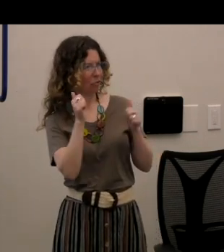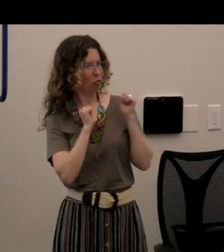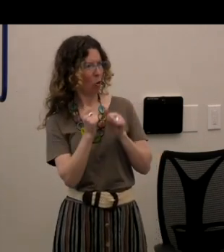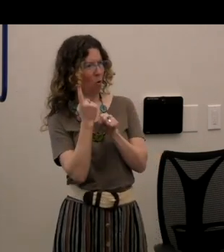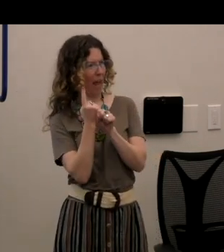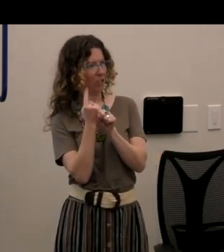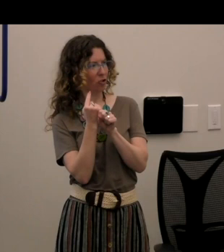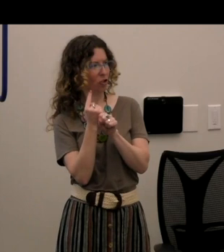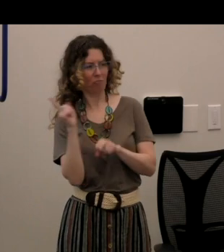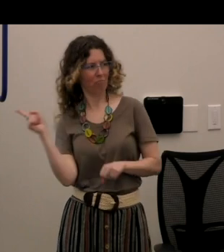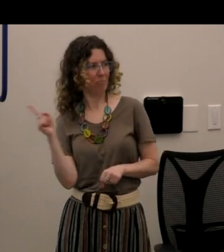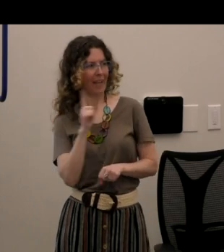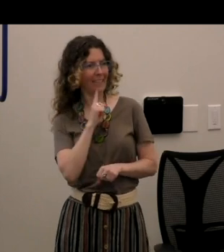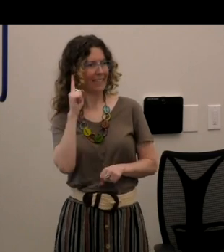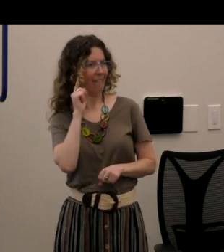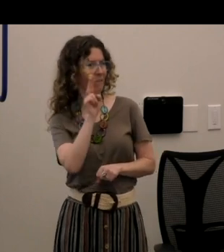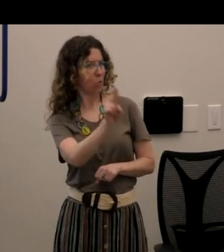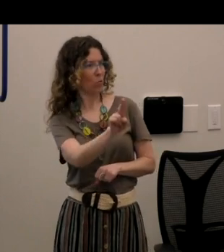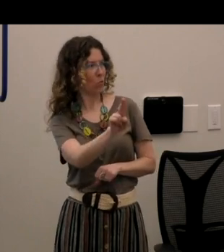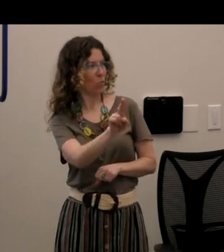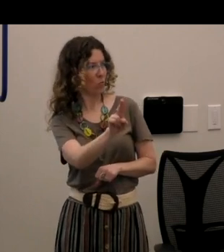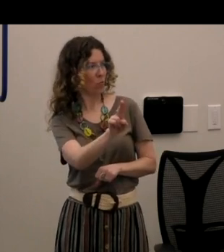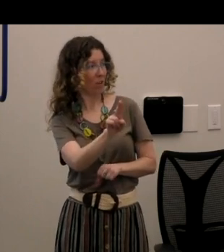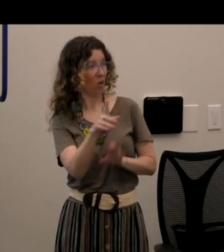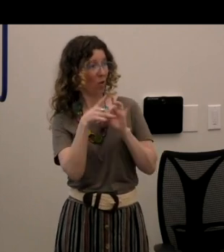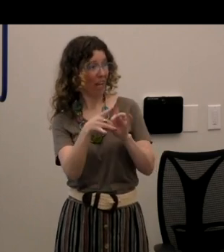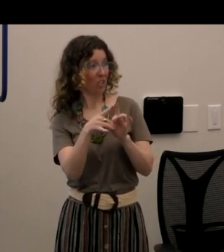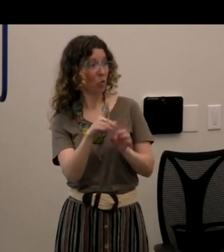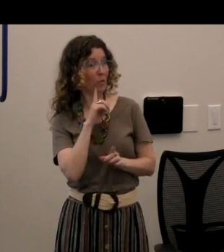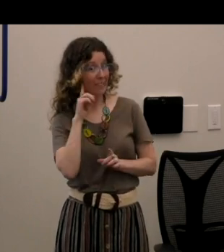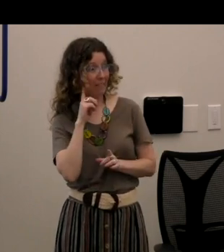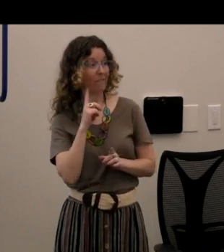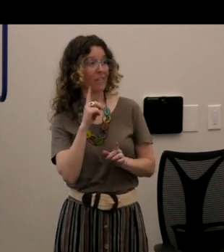And Netflix just produced a show last year called Deaf You.